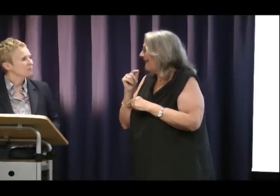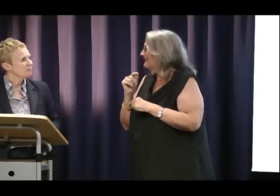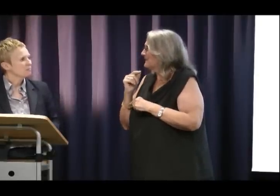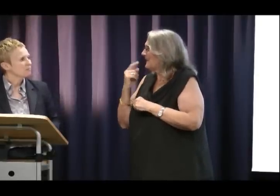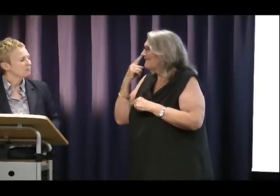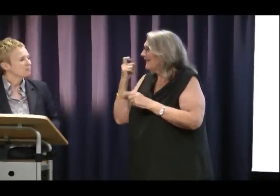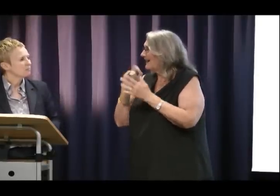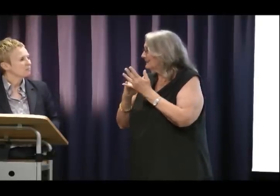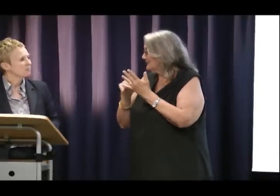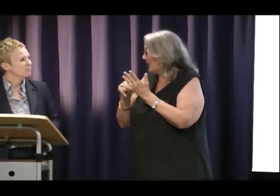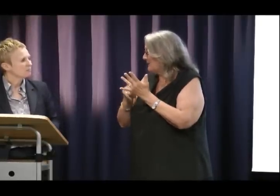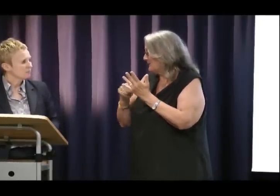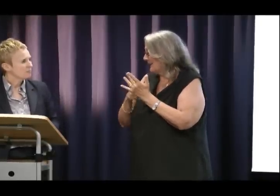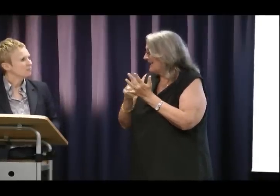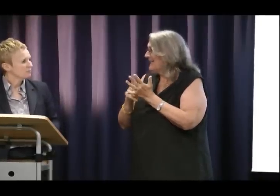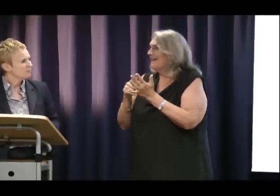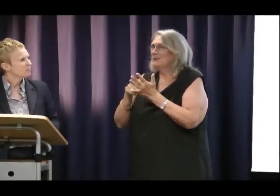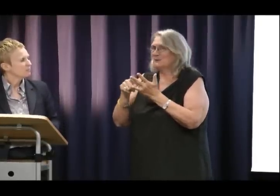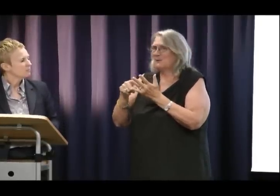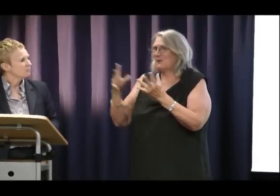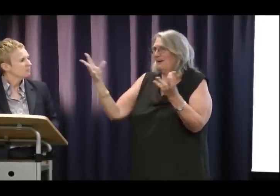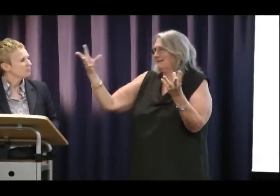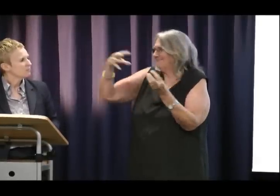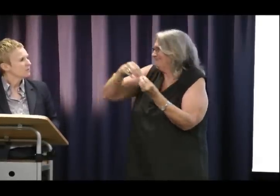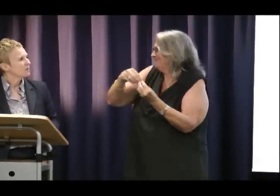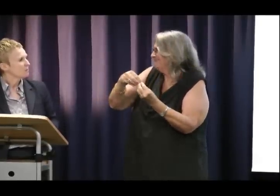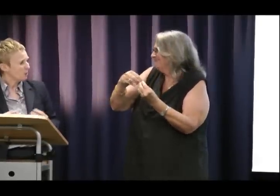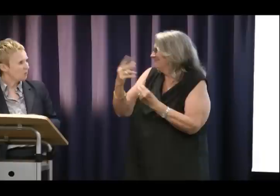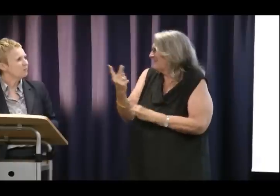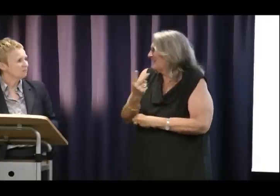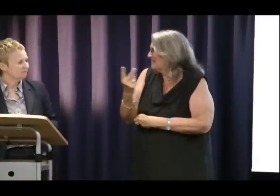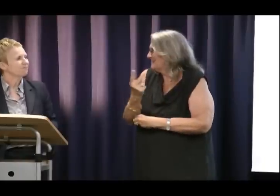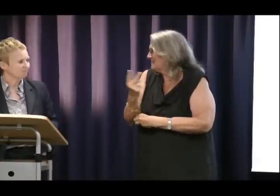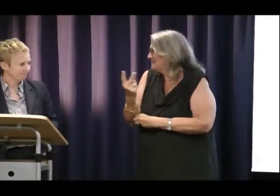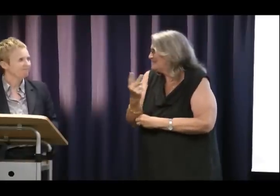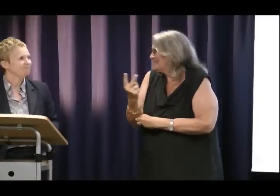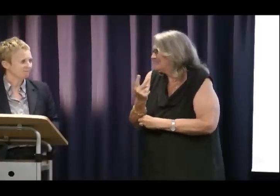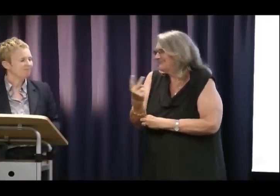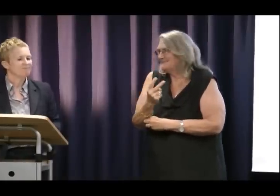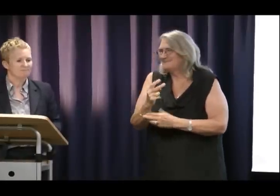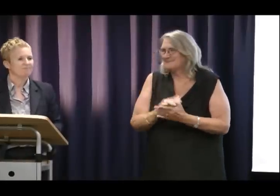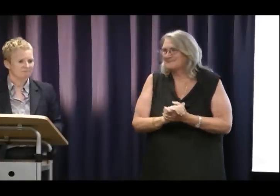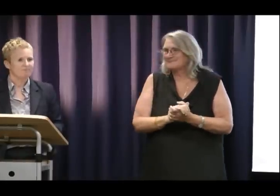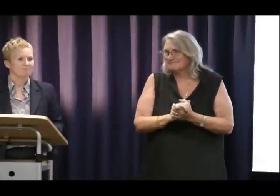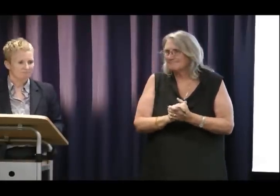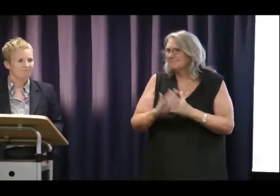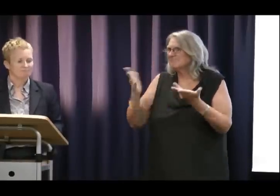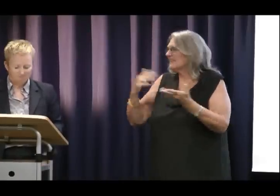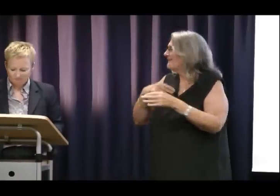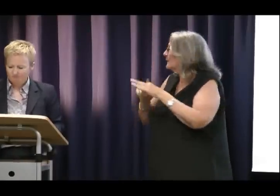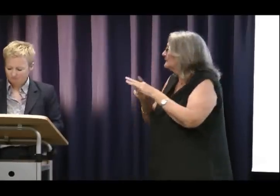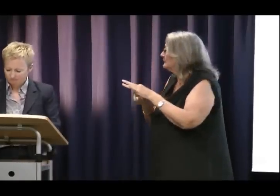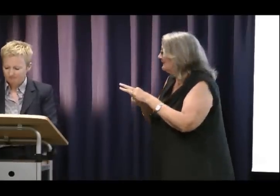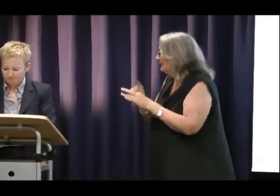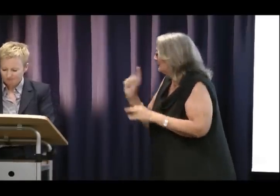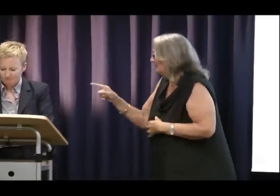offices, etc. So I'm hoping it's possible to find a solution where we can combine both, a club and an office scenario. But I